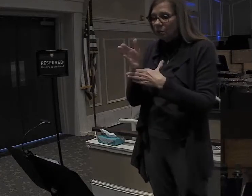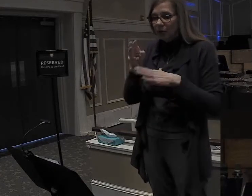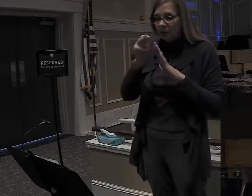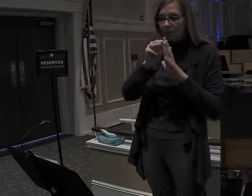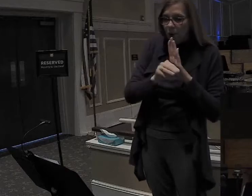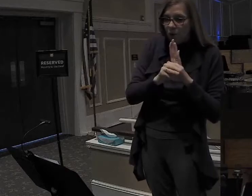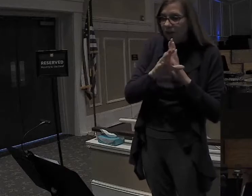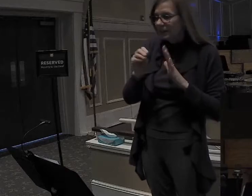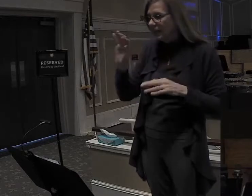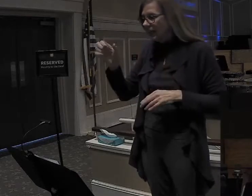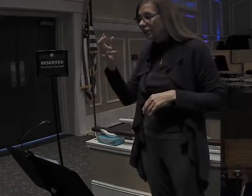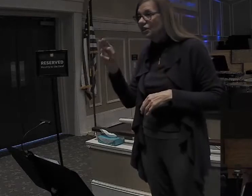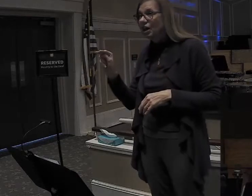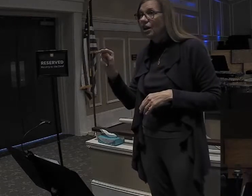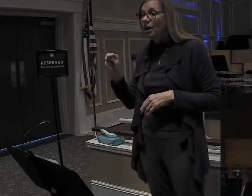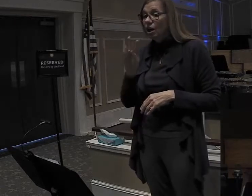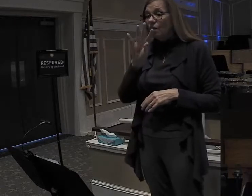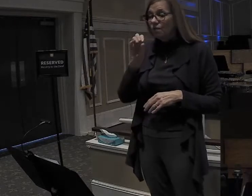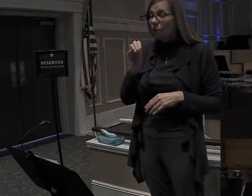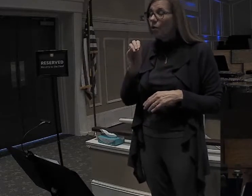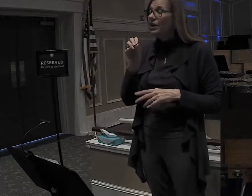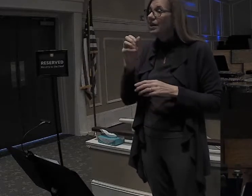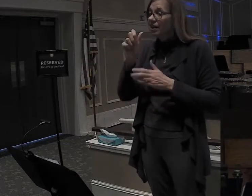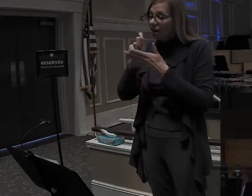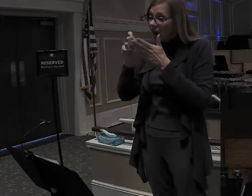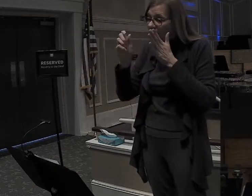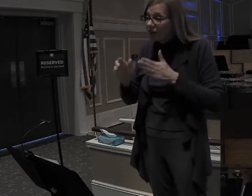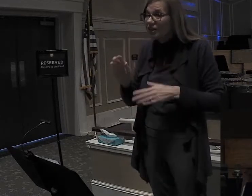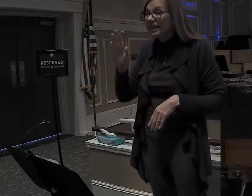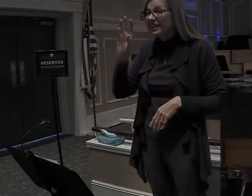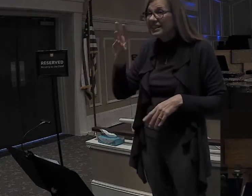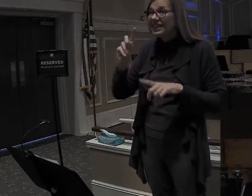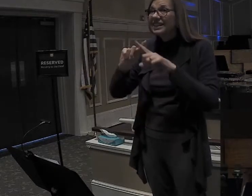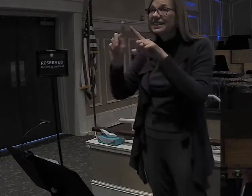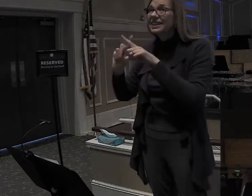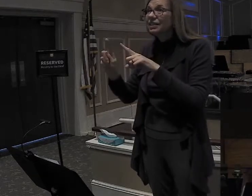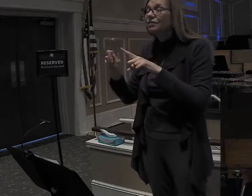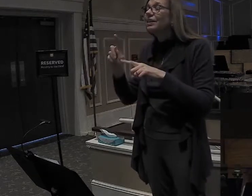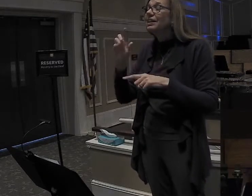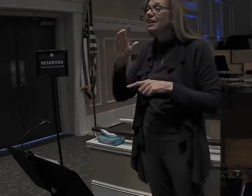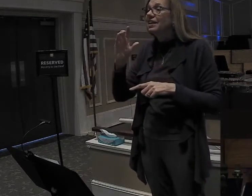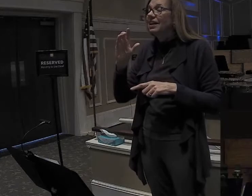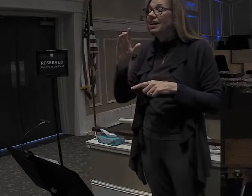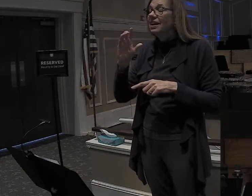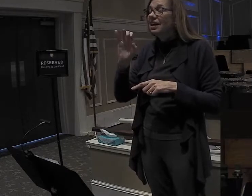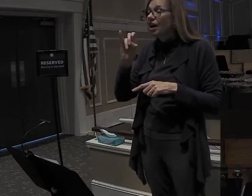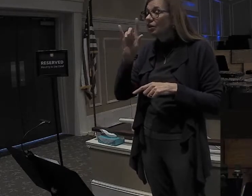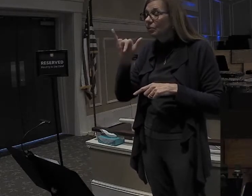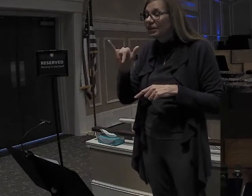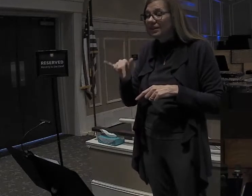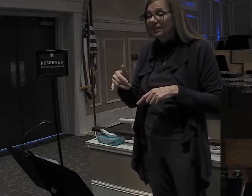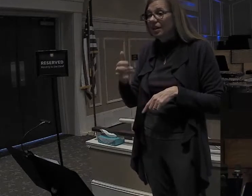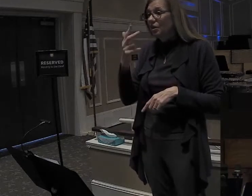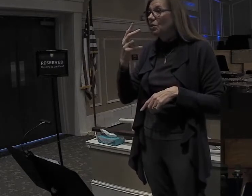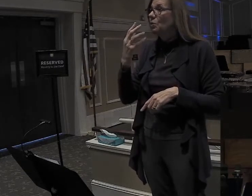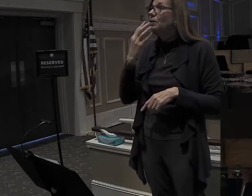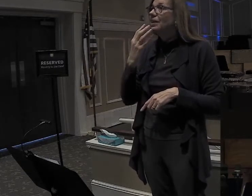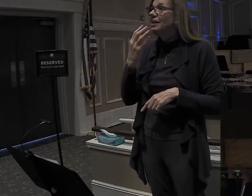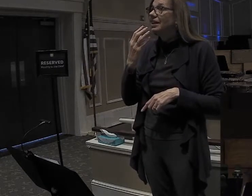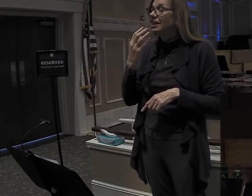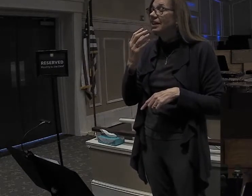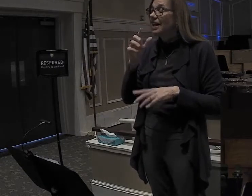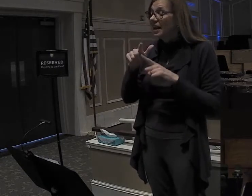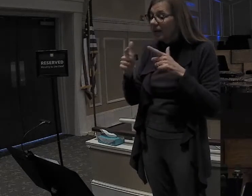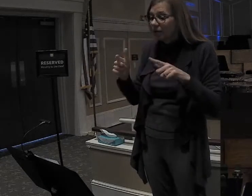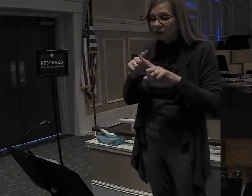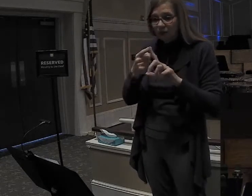40 human authors, 6 civilizations, 3 languages, Hebrew, Greek, and a smattering of Aramaic. And yet